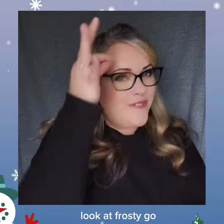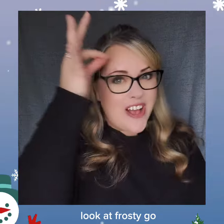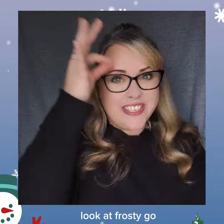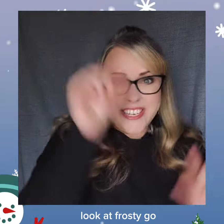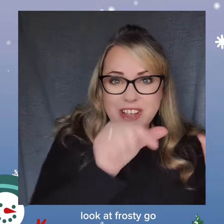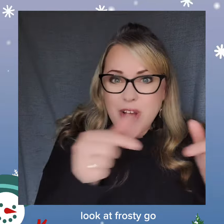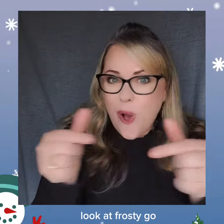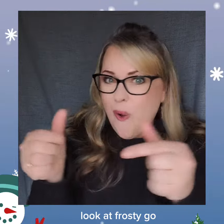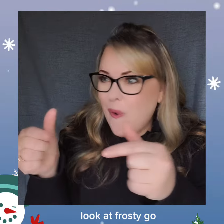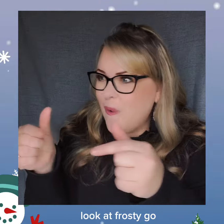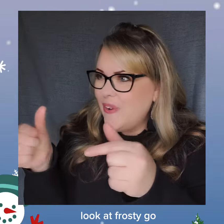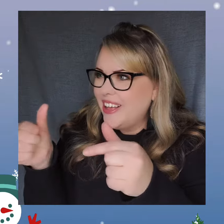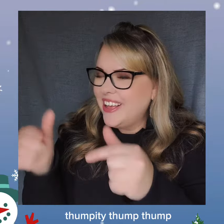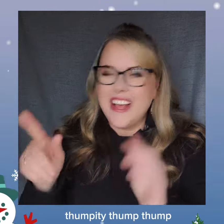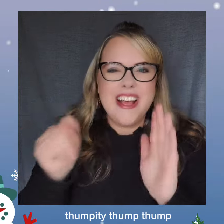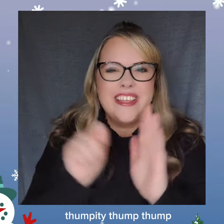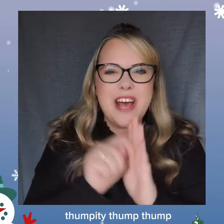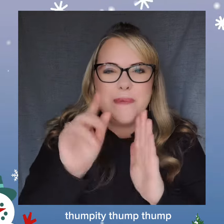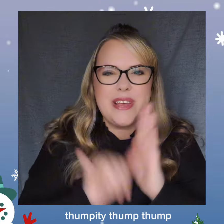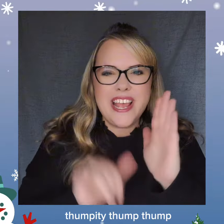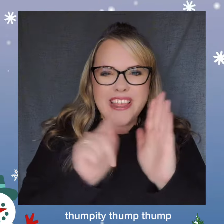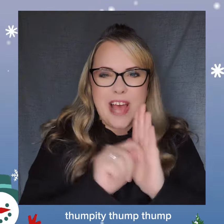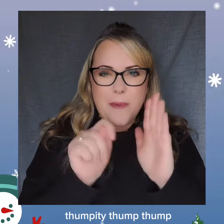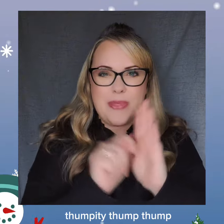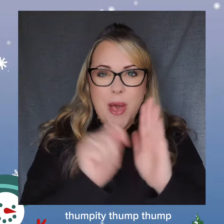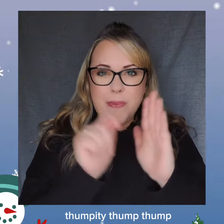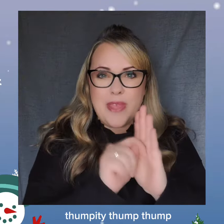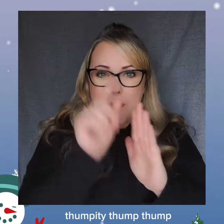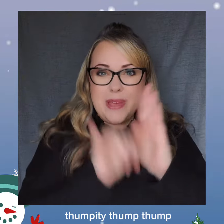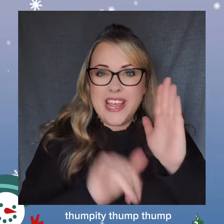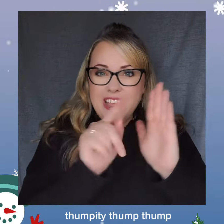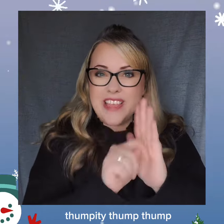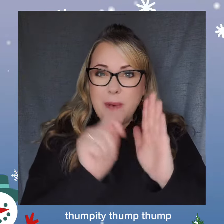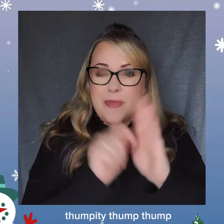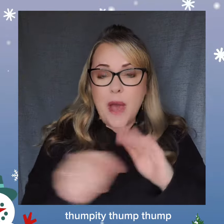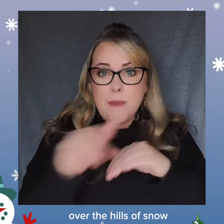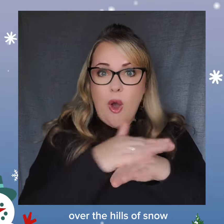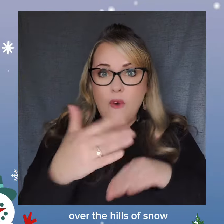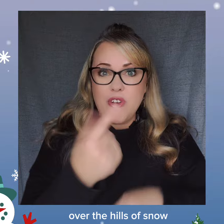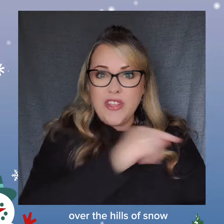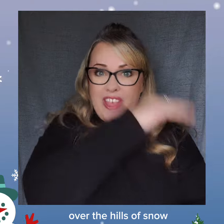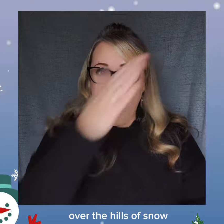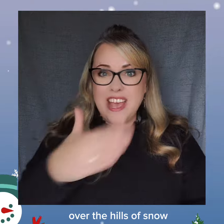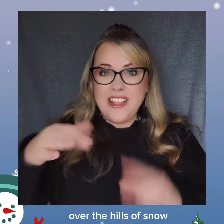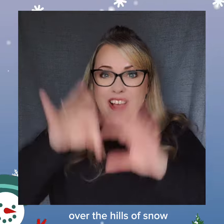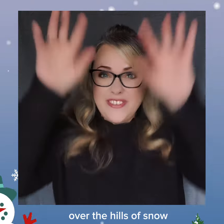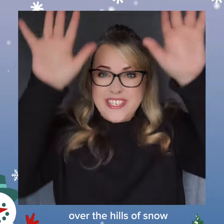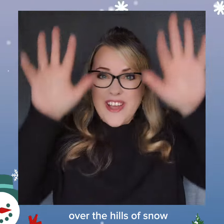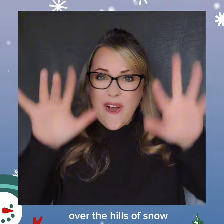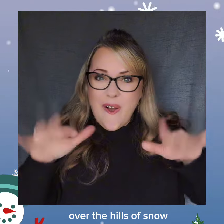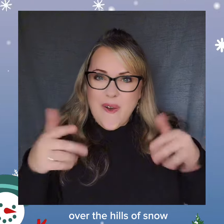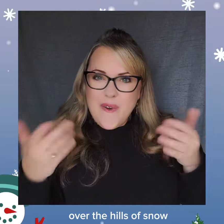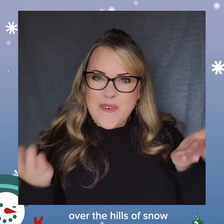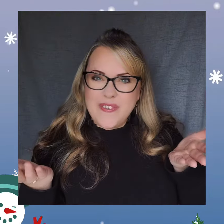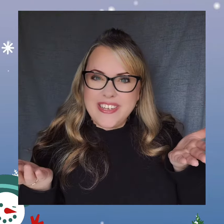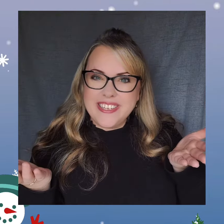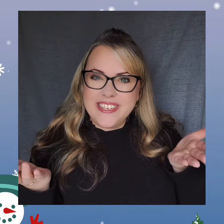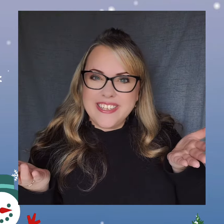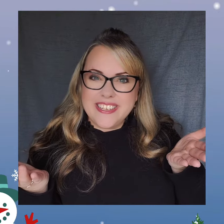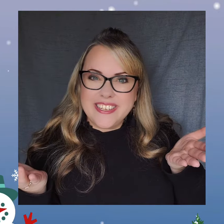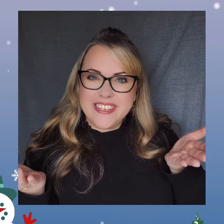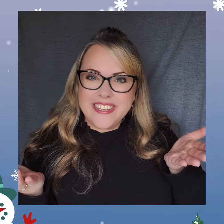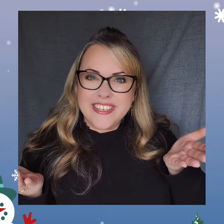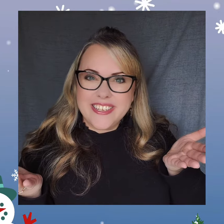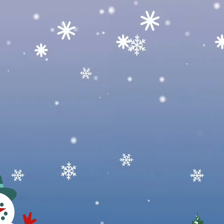at Frosty go Thumpity-thump-thump Thumpity-thump-thump Over the hills of snow my God.